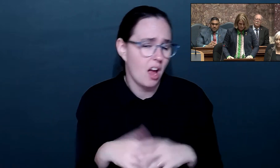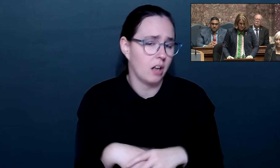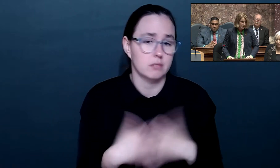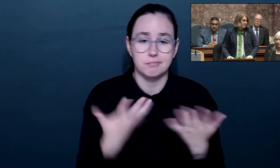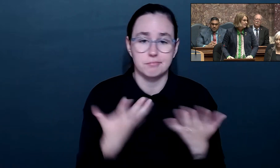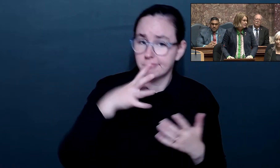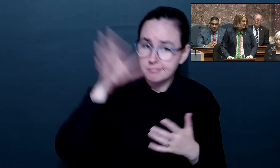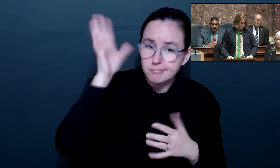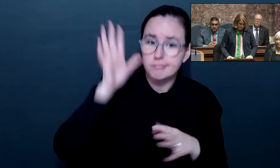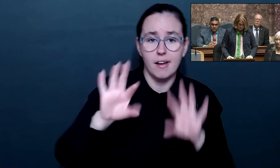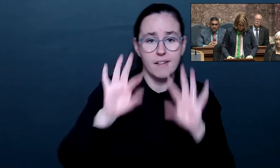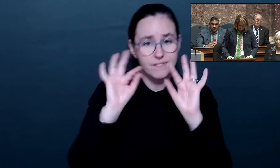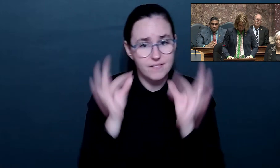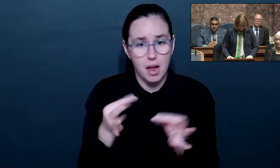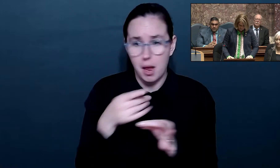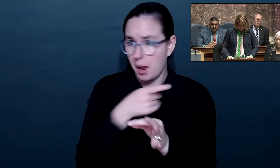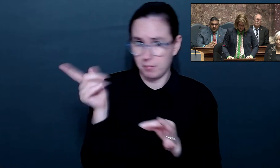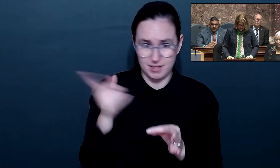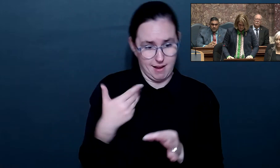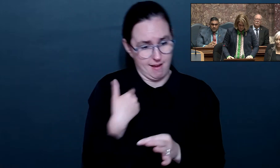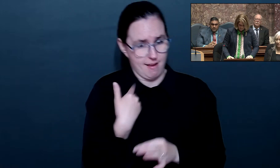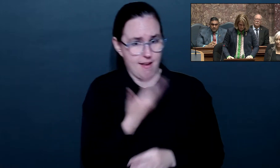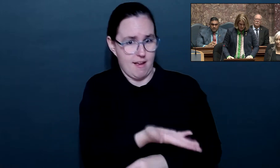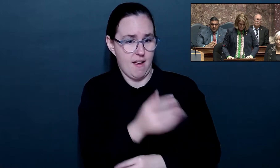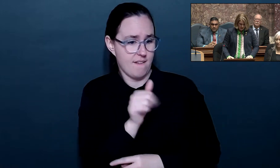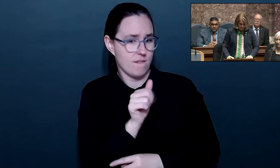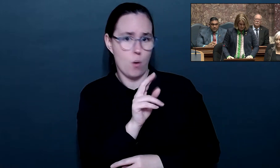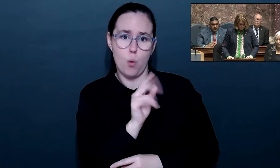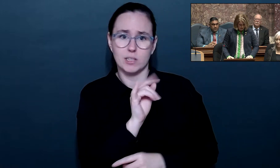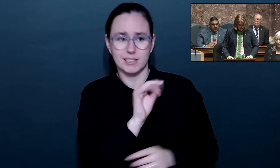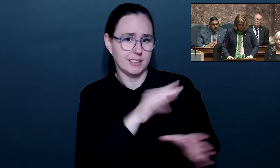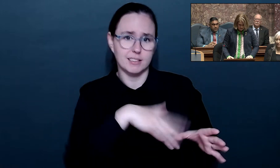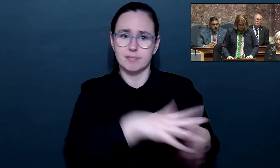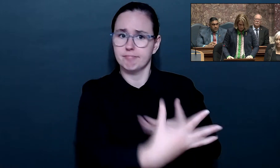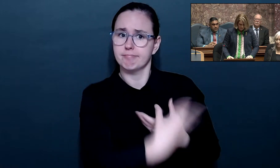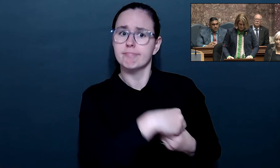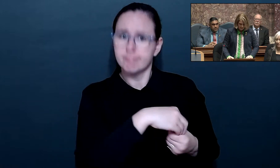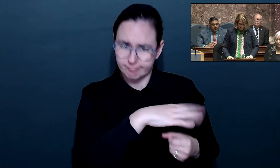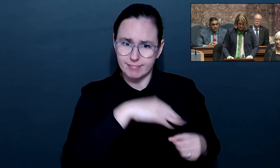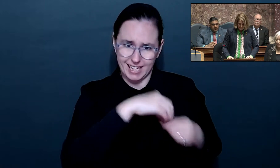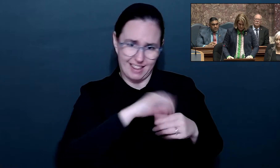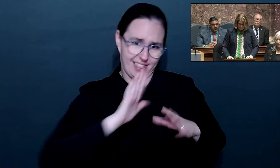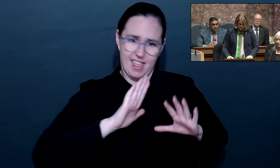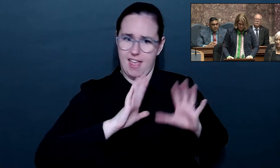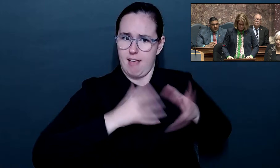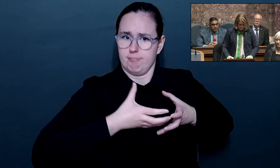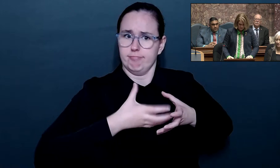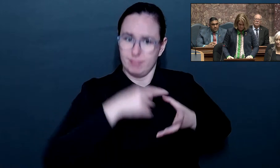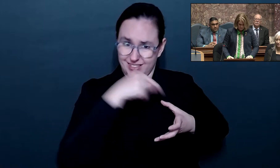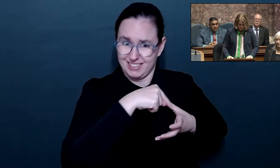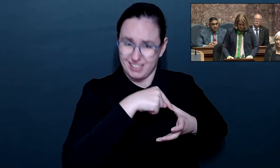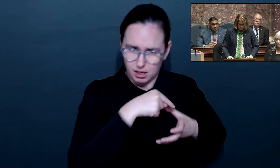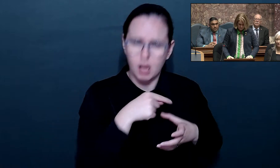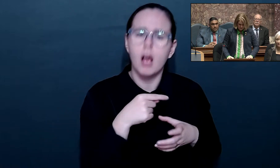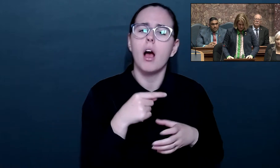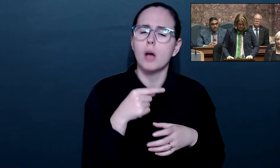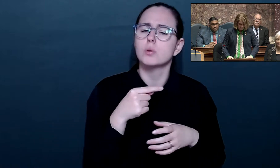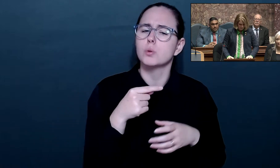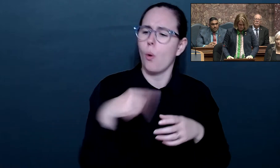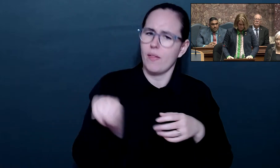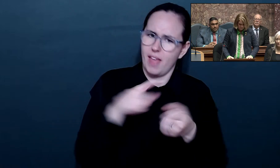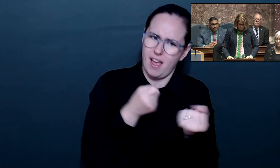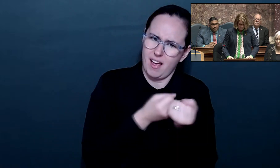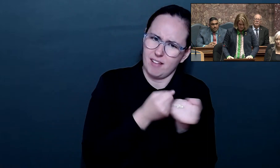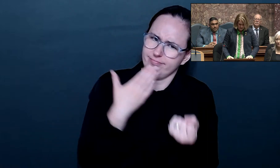autism, particularly children. I'm grateful, and I would hate to think where we would be in this province without them. Especially,